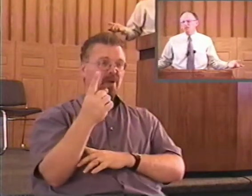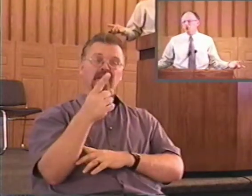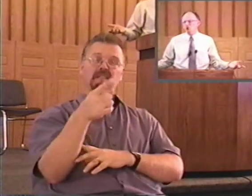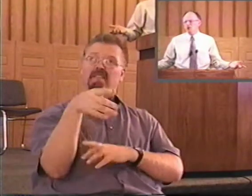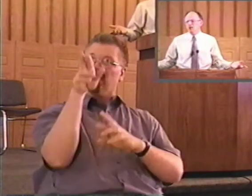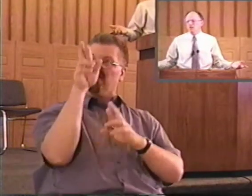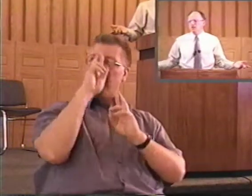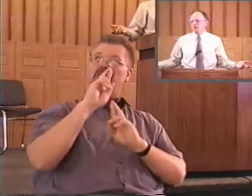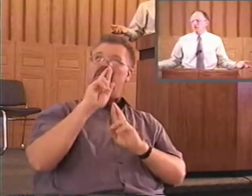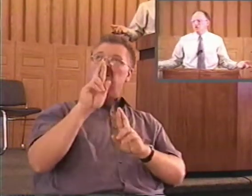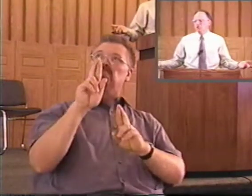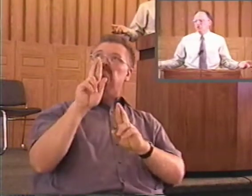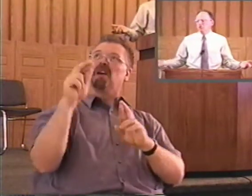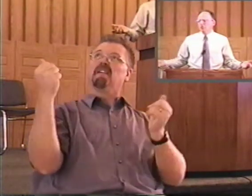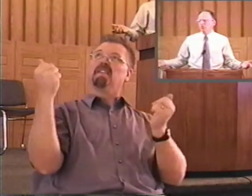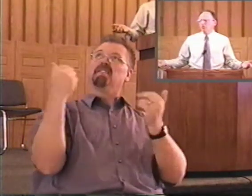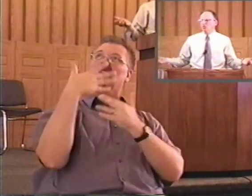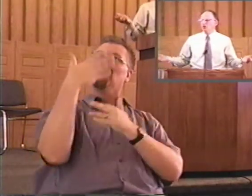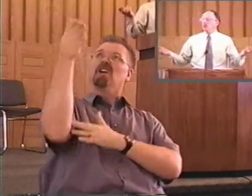God anymore?